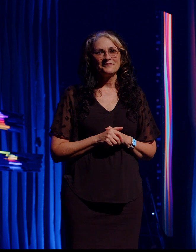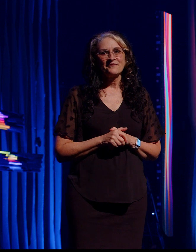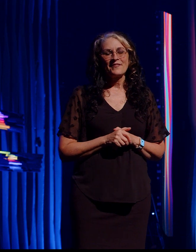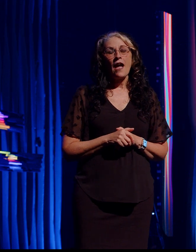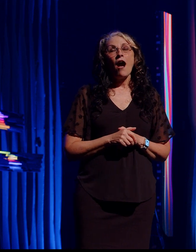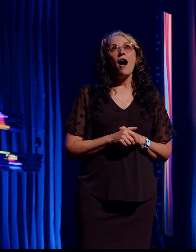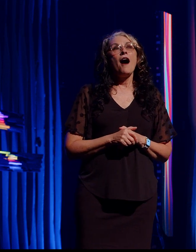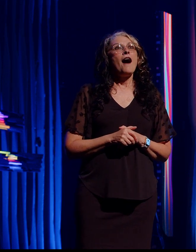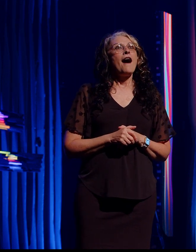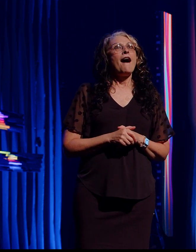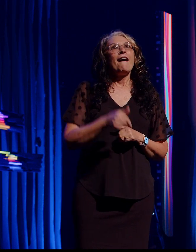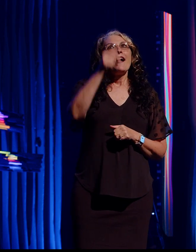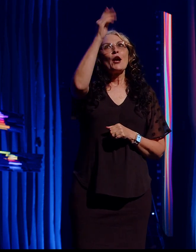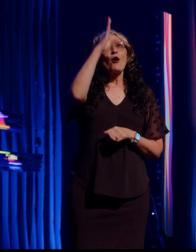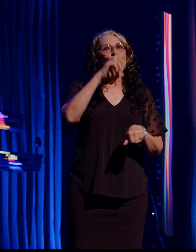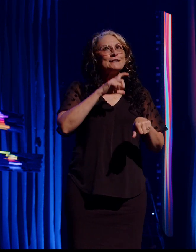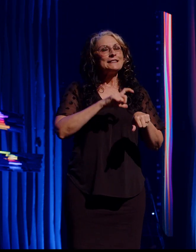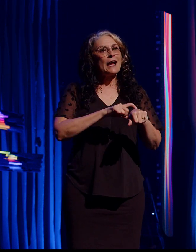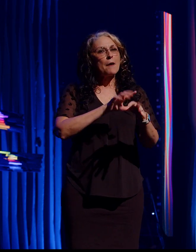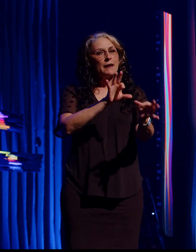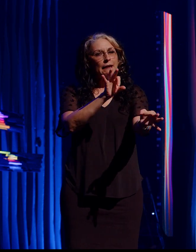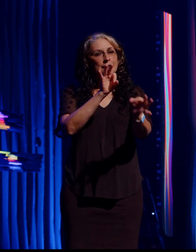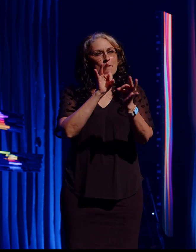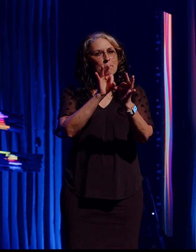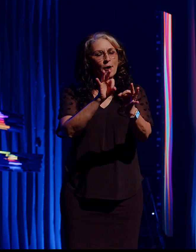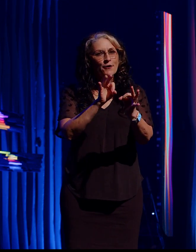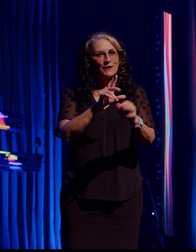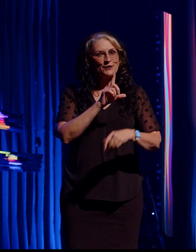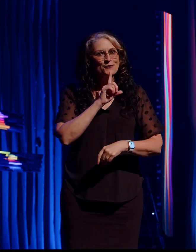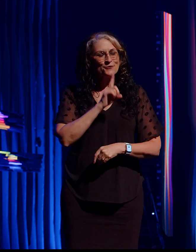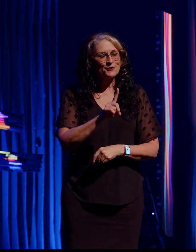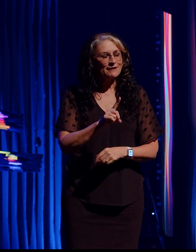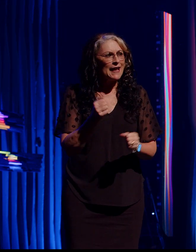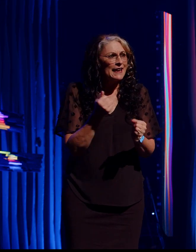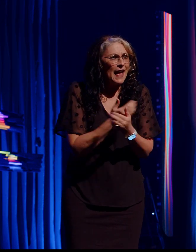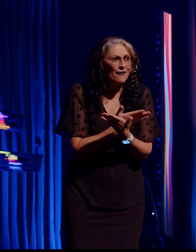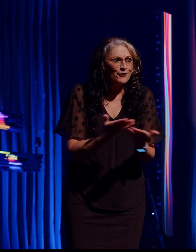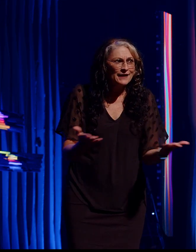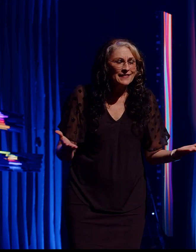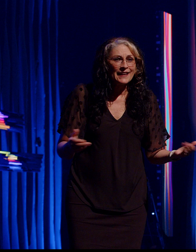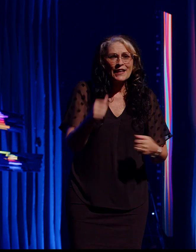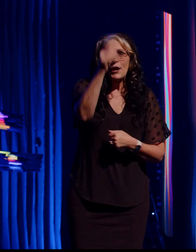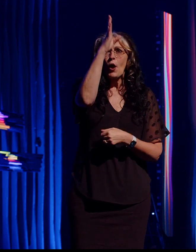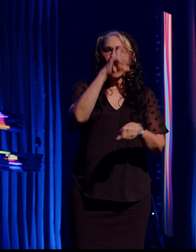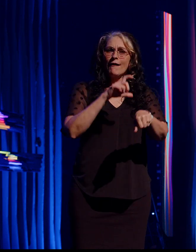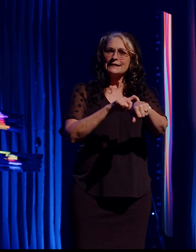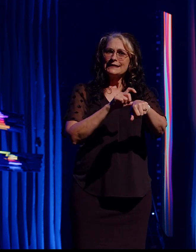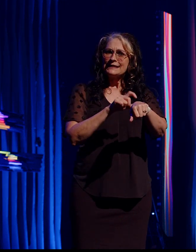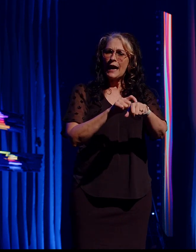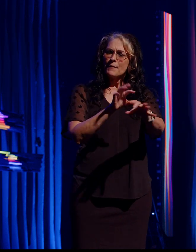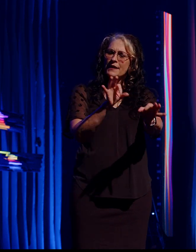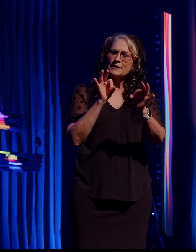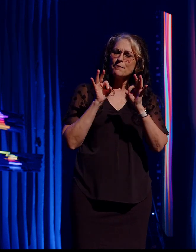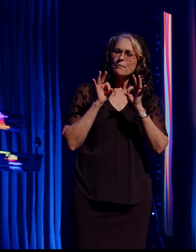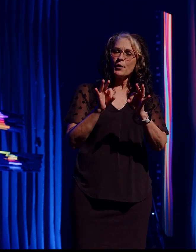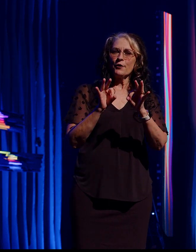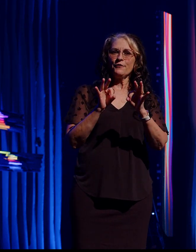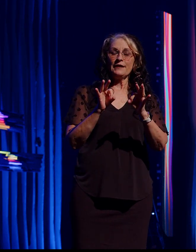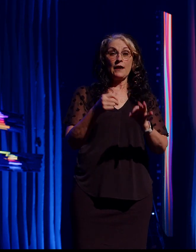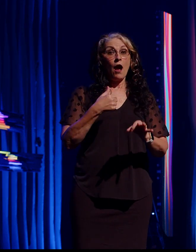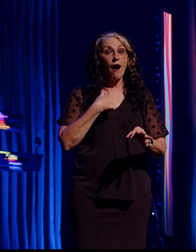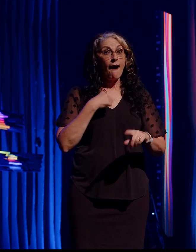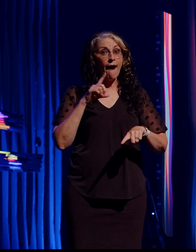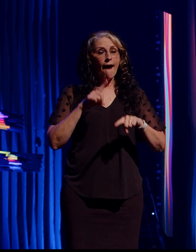I just think God's timing is perfect. I really do, in everything. God's timing is perfect, and